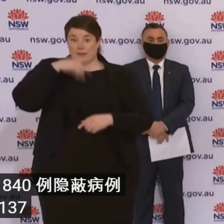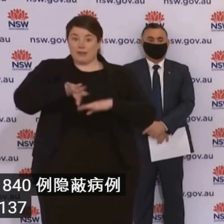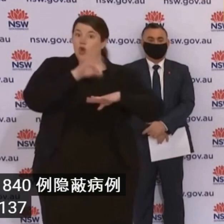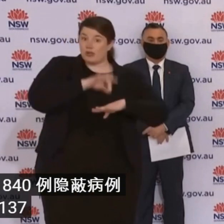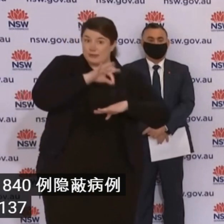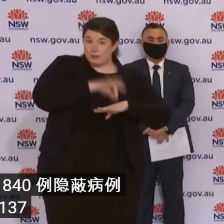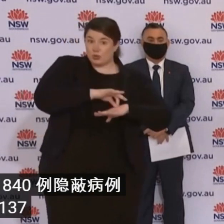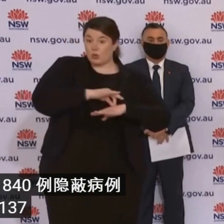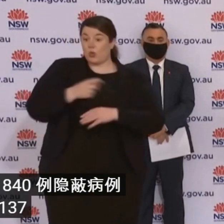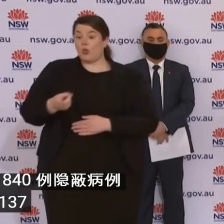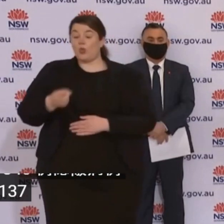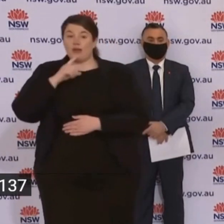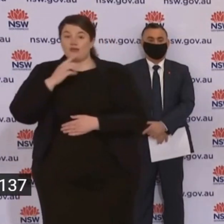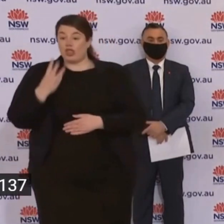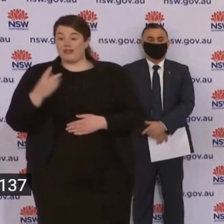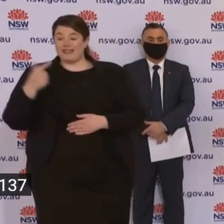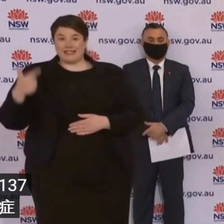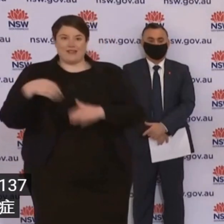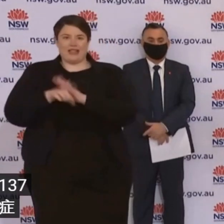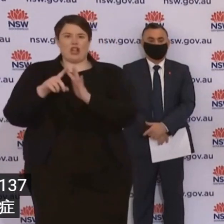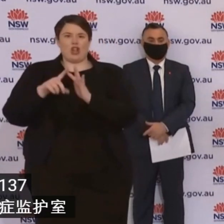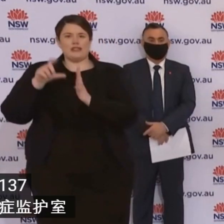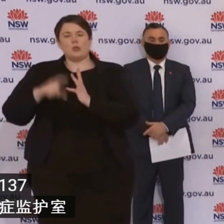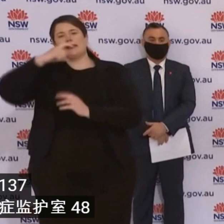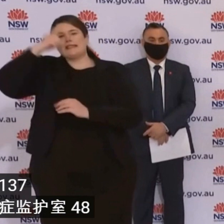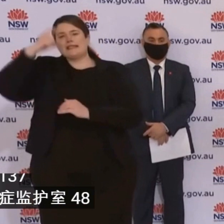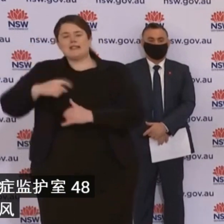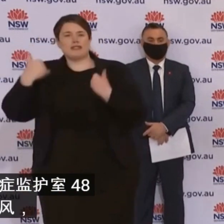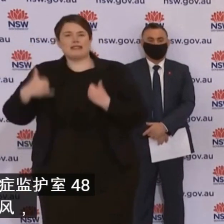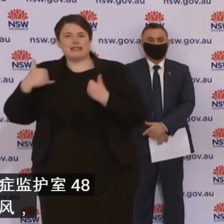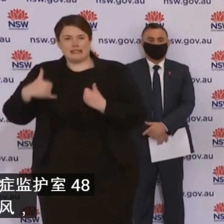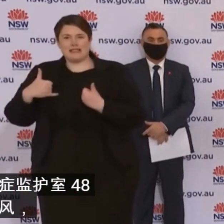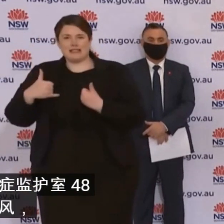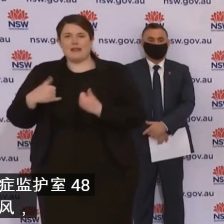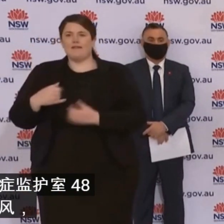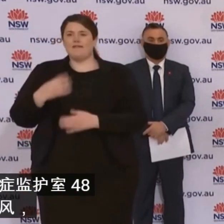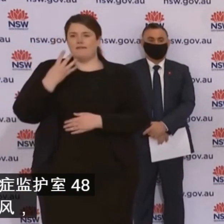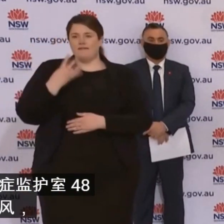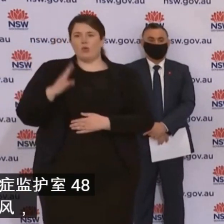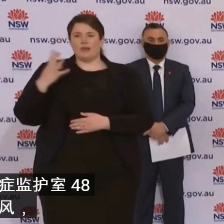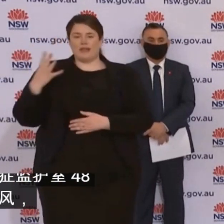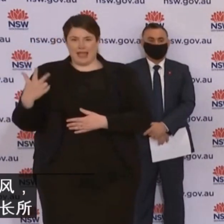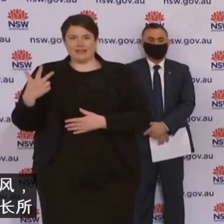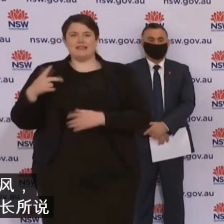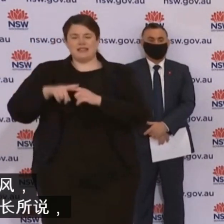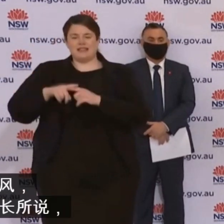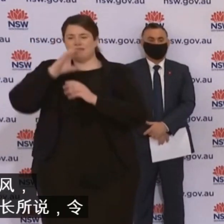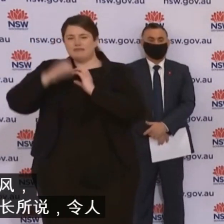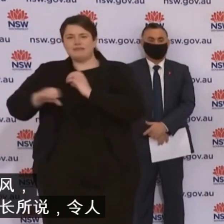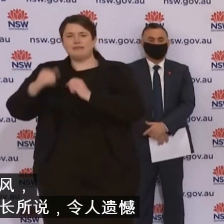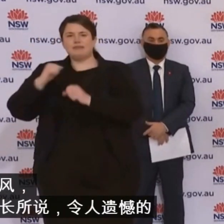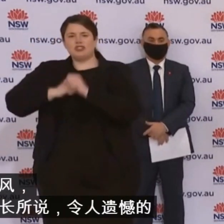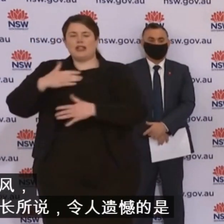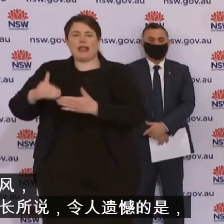and 137 people are in intensive care, 48 who require ventilation. As the Premier has